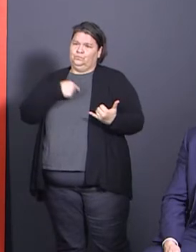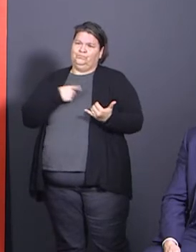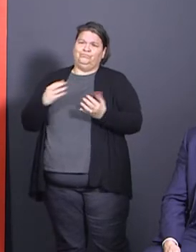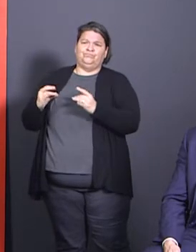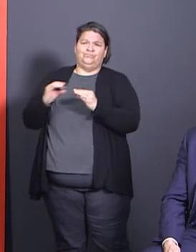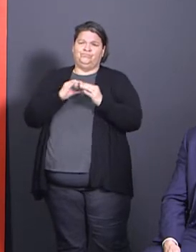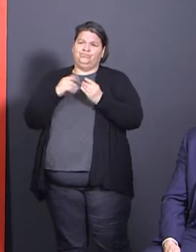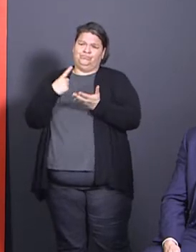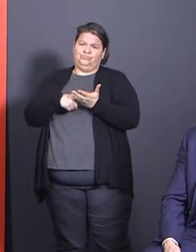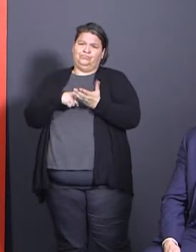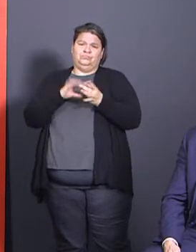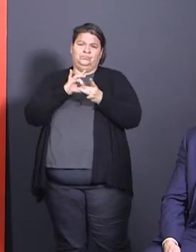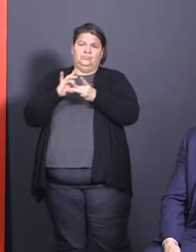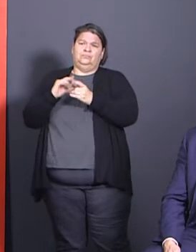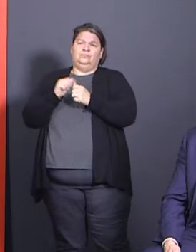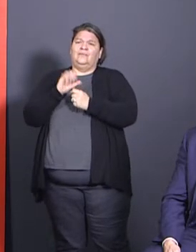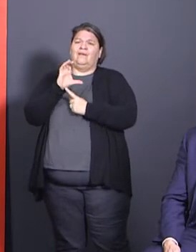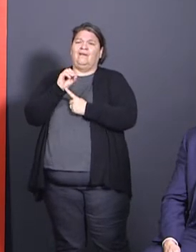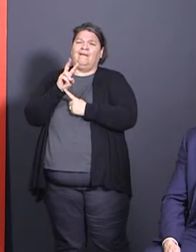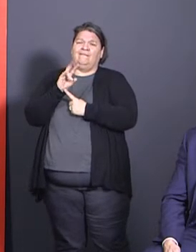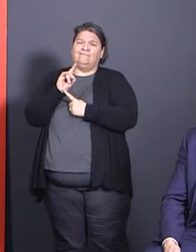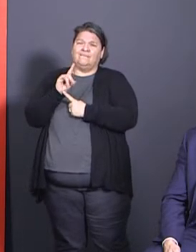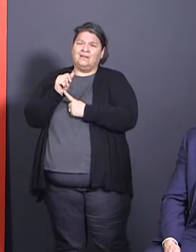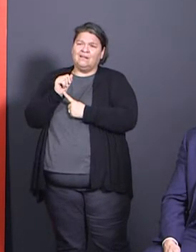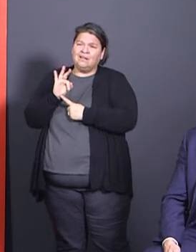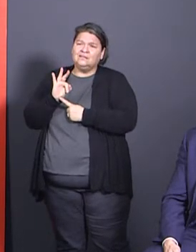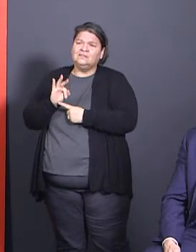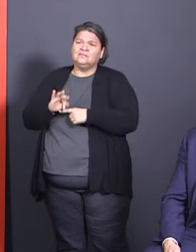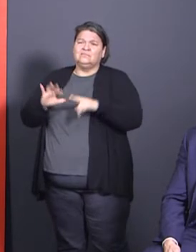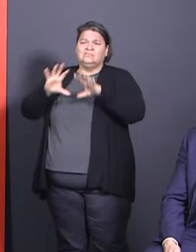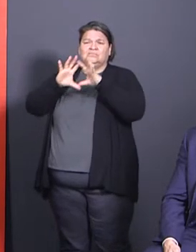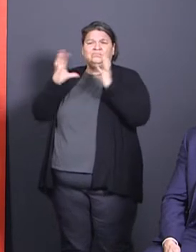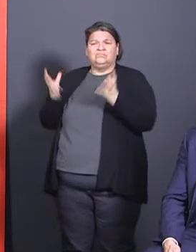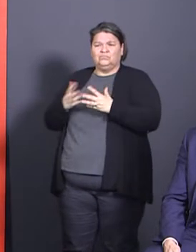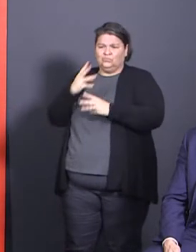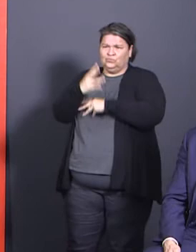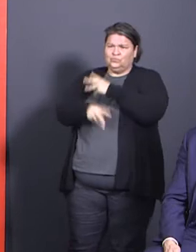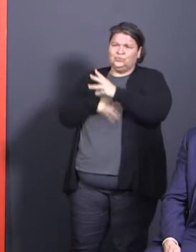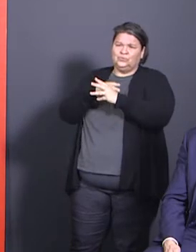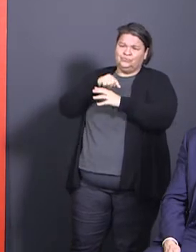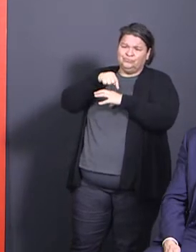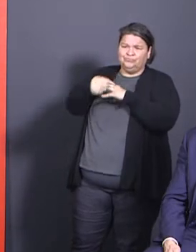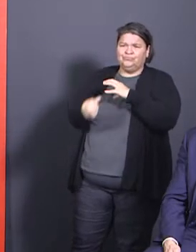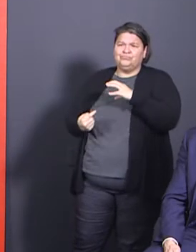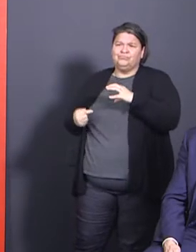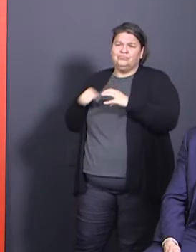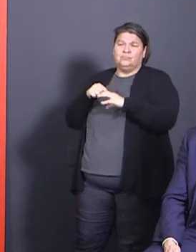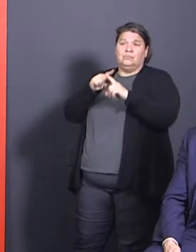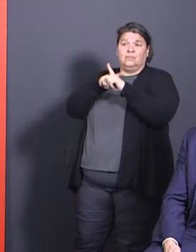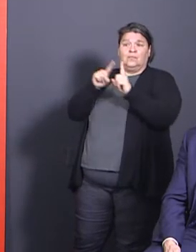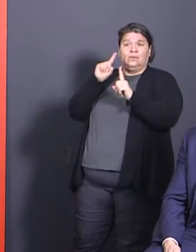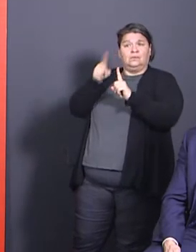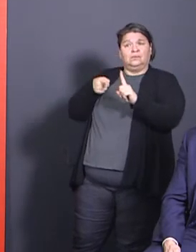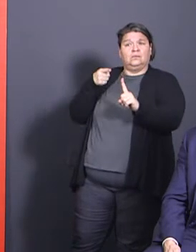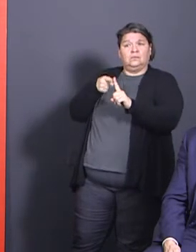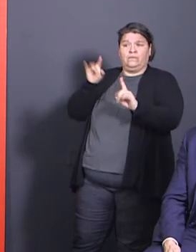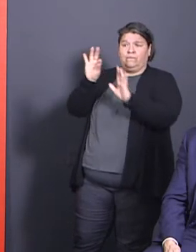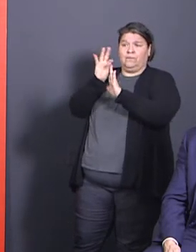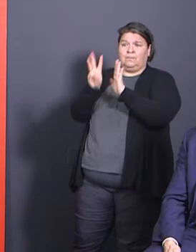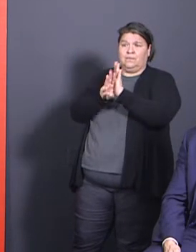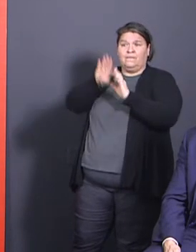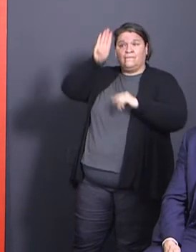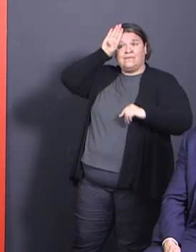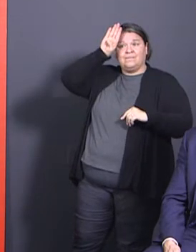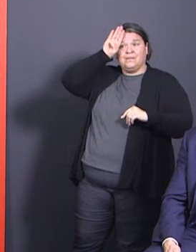and how it affects us. The Fort Worth firefighters, just in our way to try to maintain some sense of normalcy, we already had